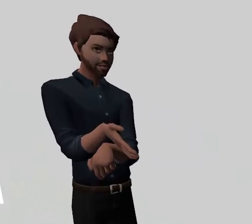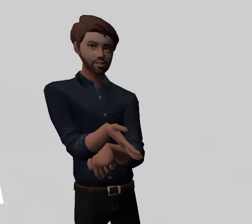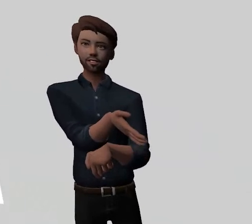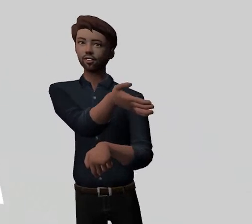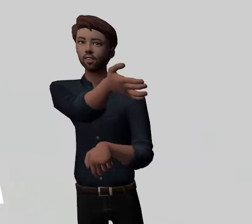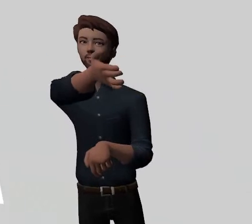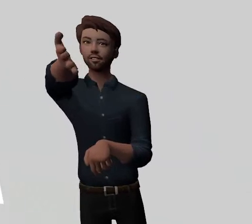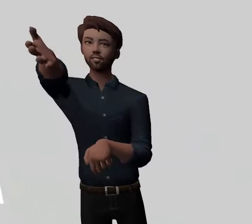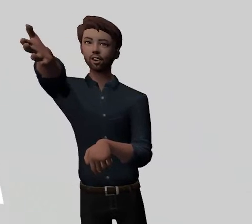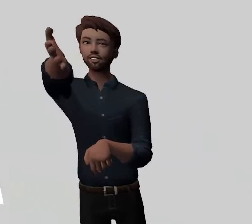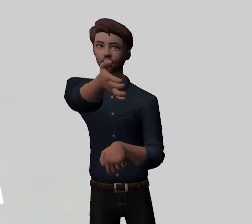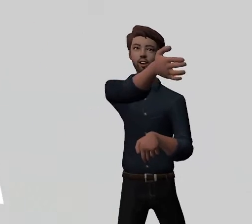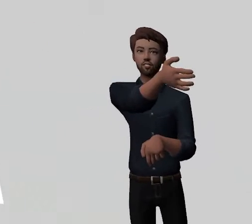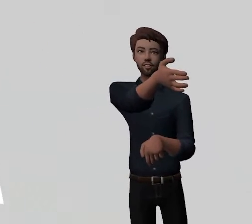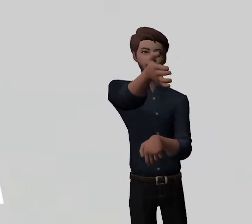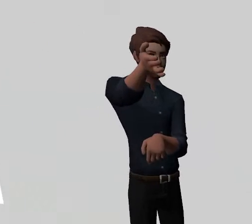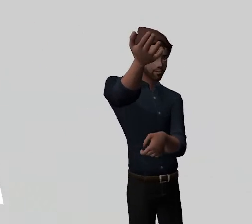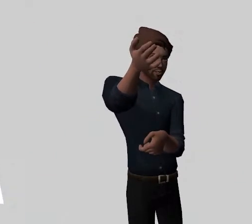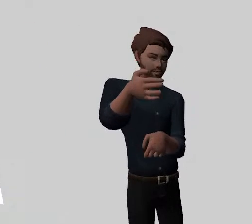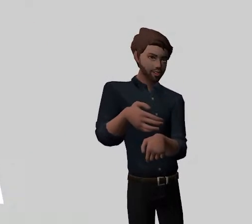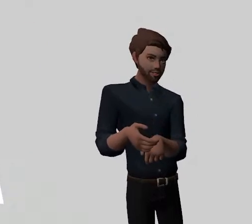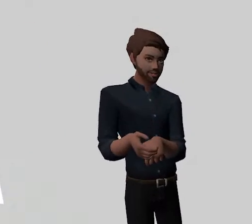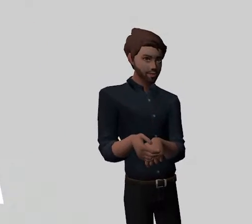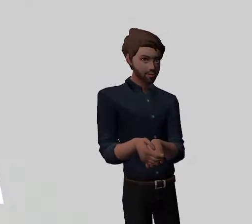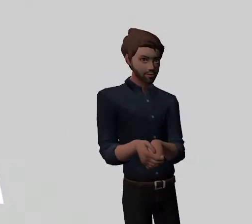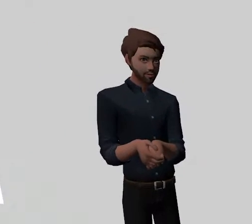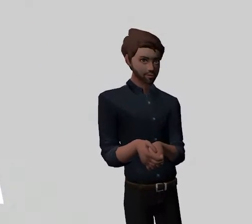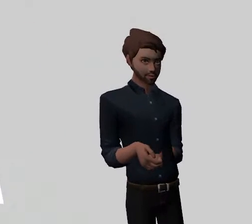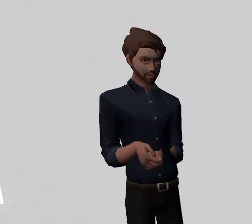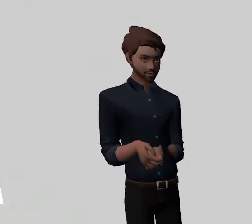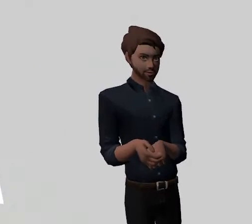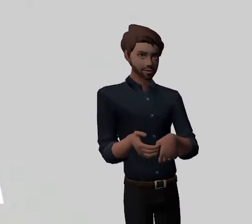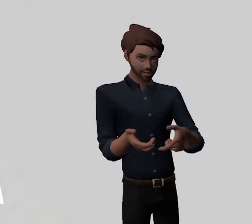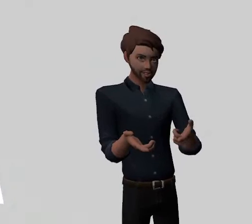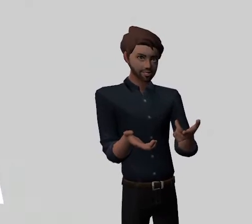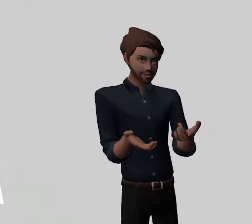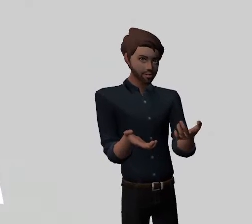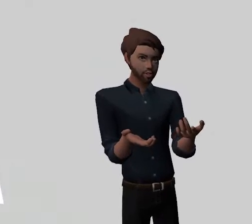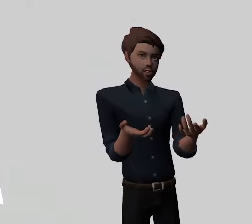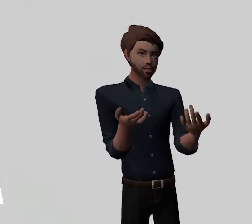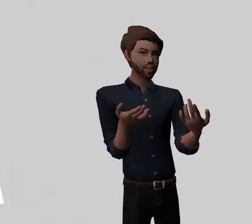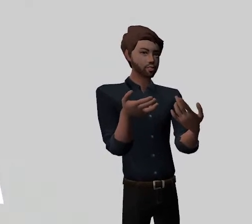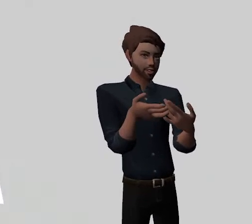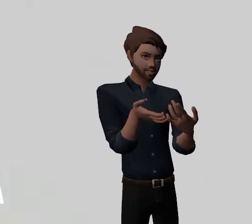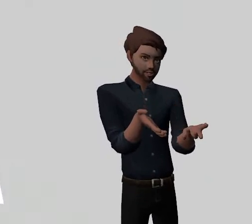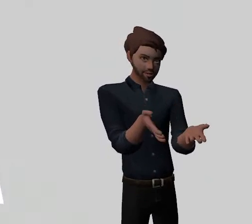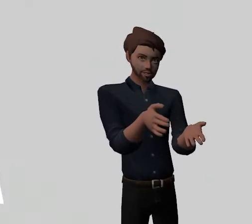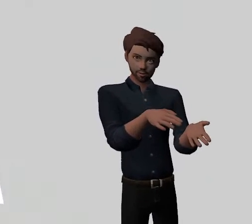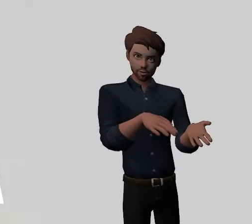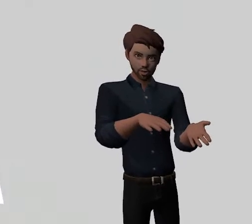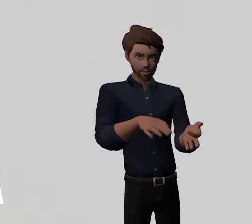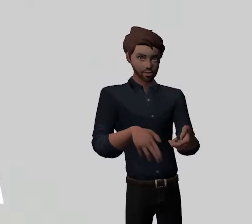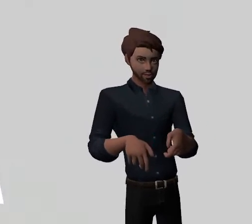if you think that works, maybe you'd want to start off with French classes here. If you want to try and match what's used in your